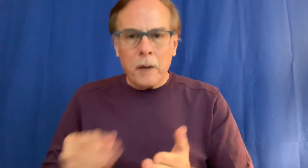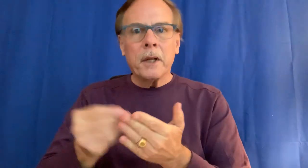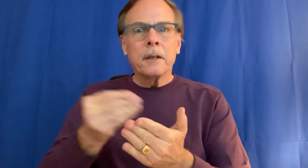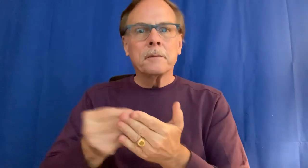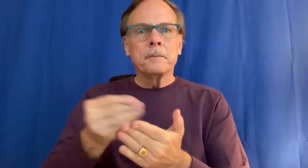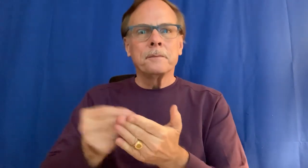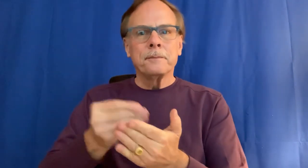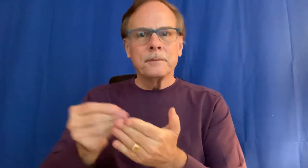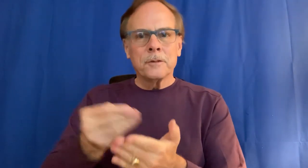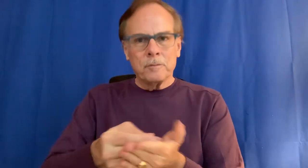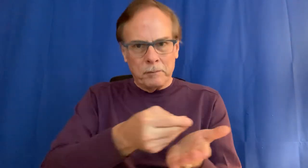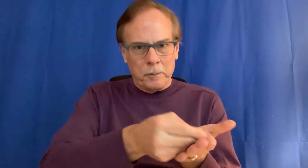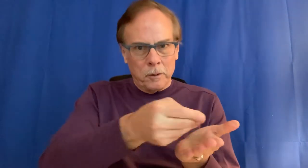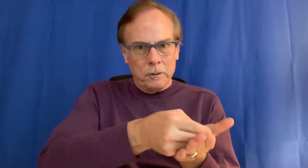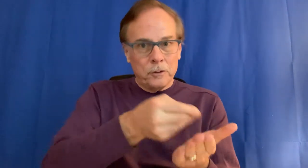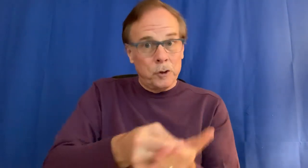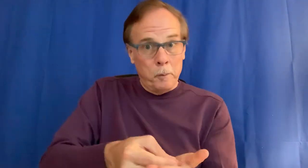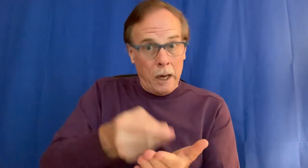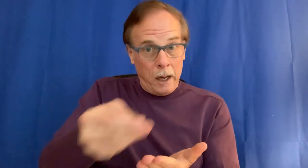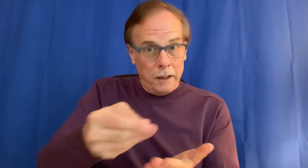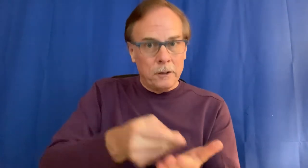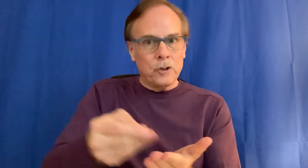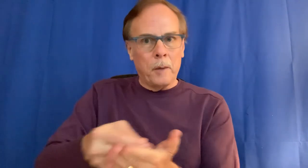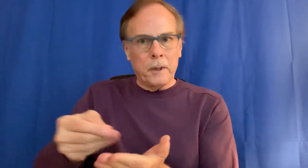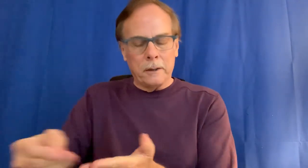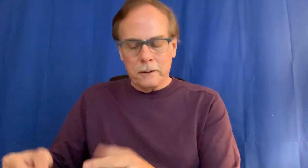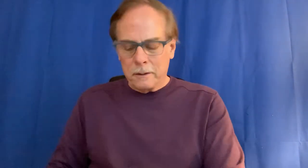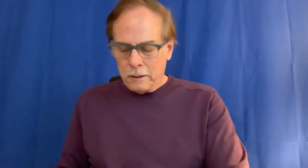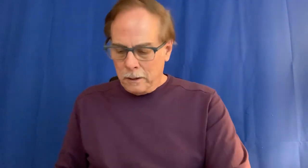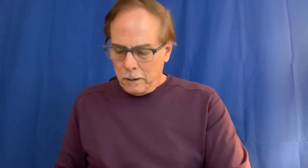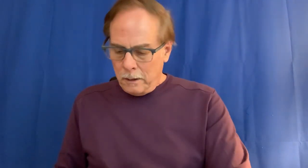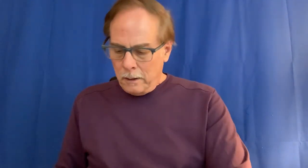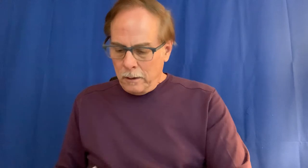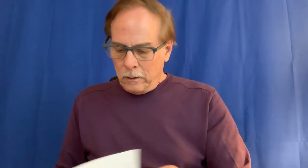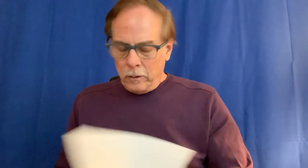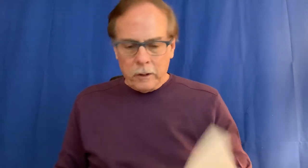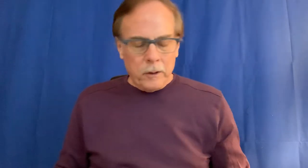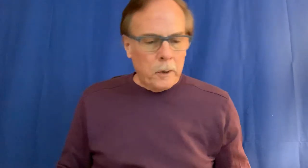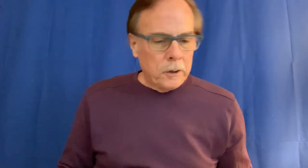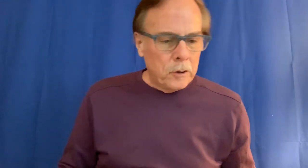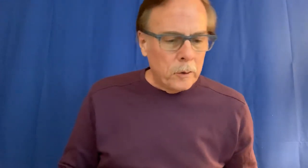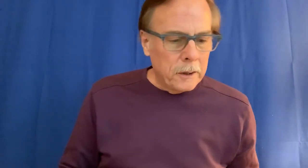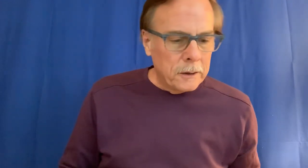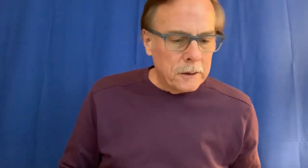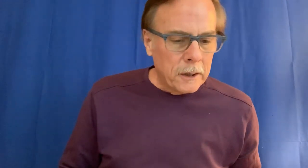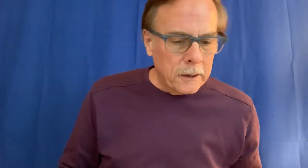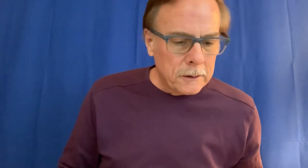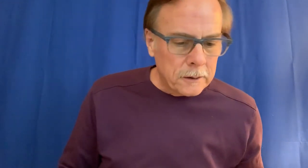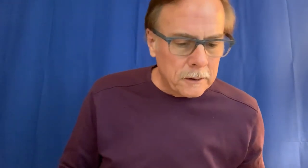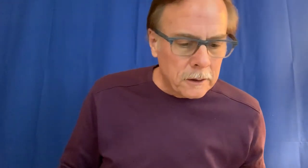Shopping. Remember? To buy. Shopping. Going over to page 286.